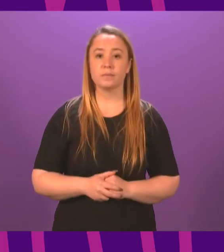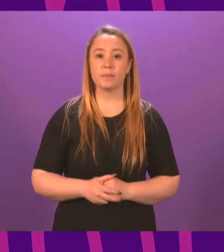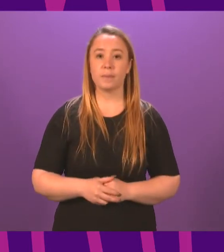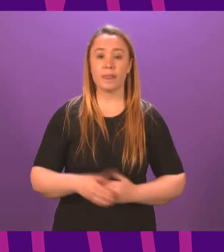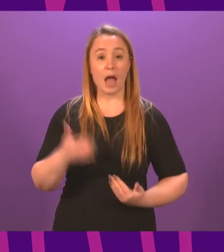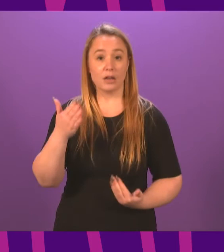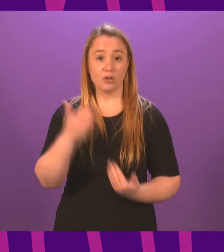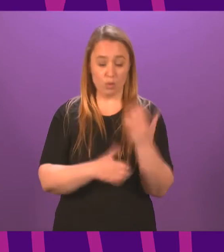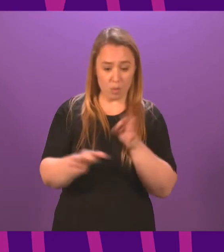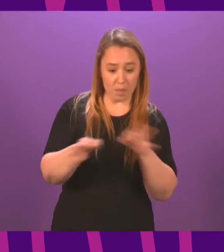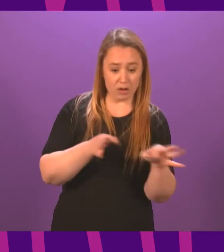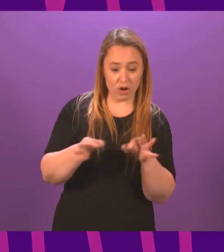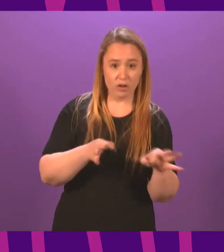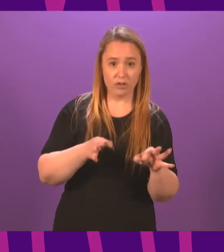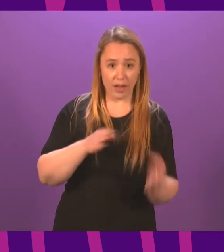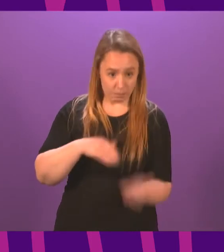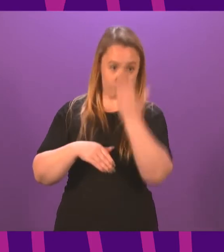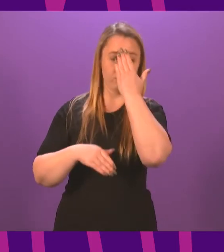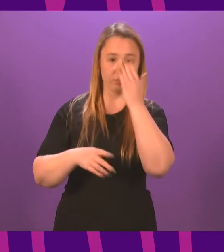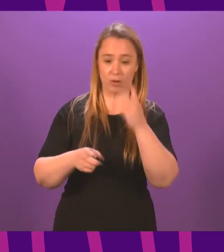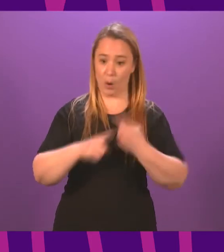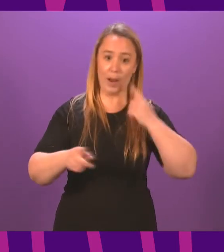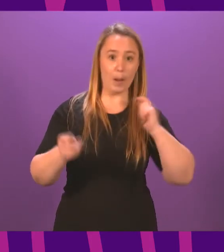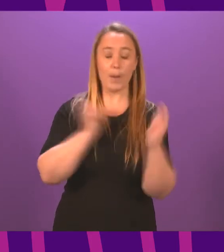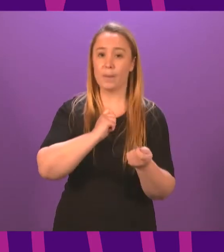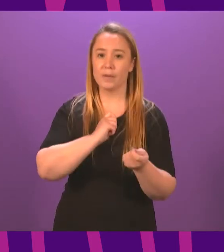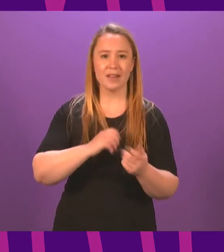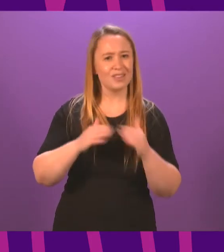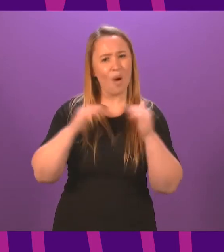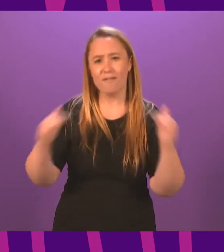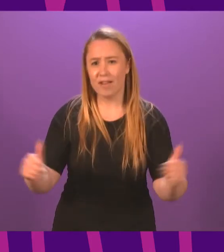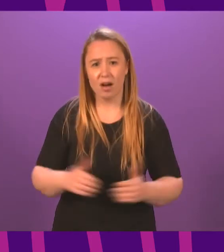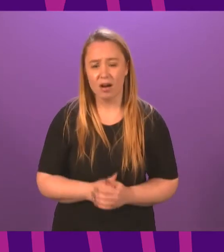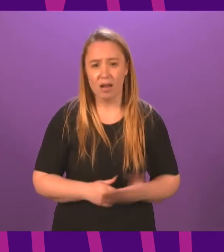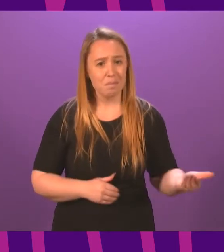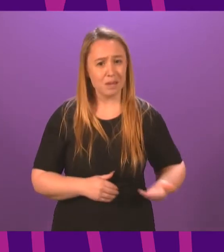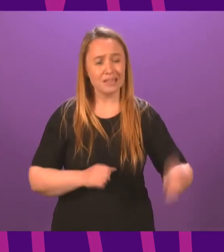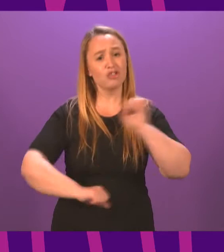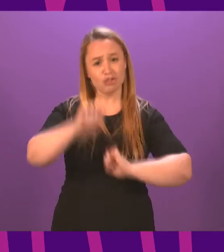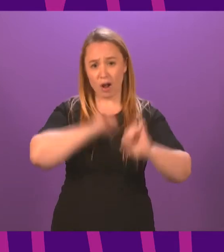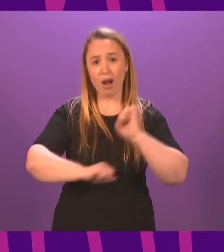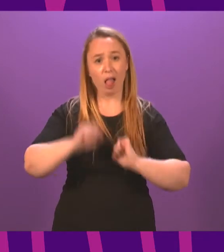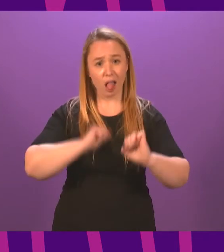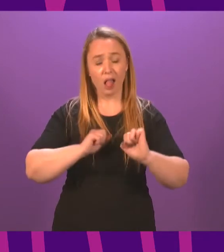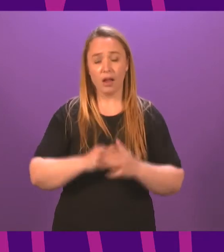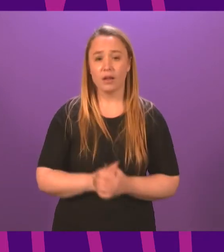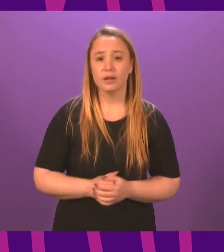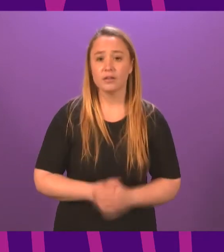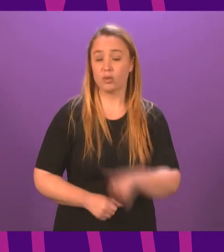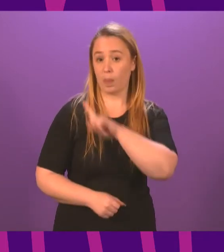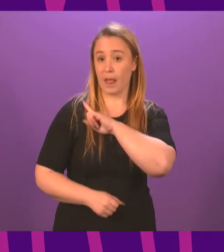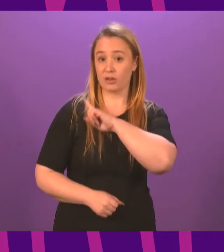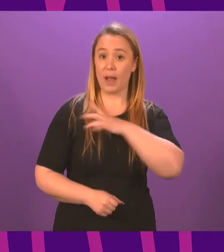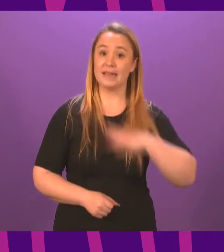new measures with barely a few days' notice is not fair on already struggling business. That's why we're also calling on the government to create